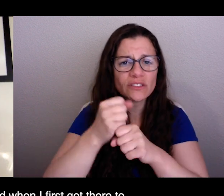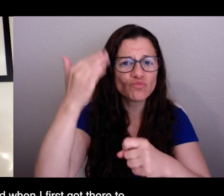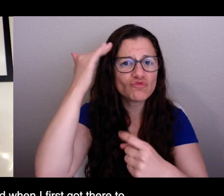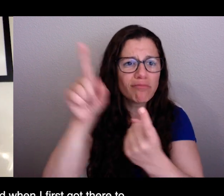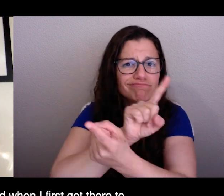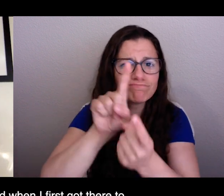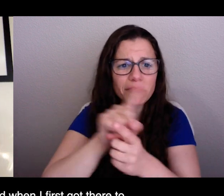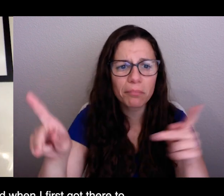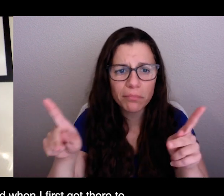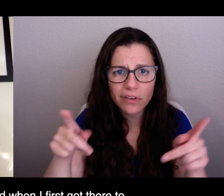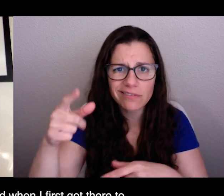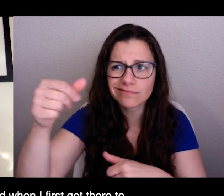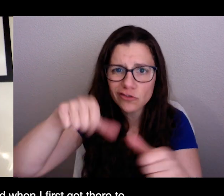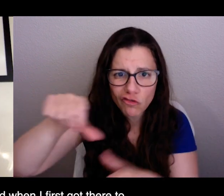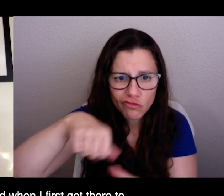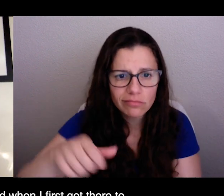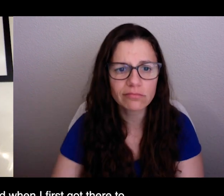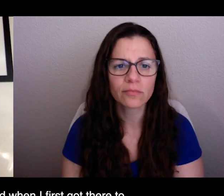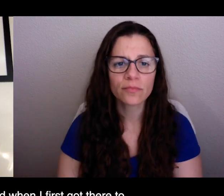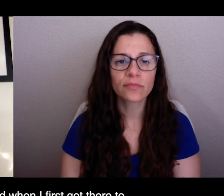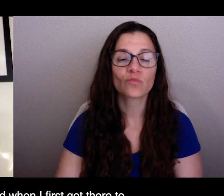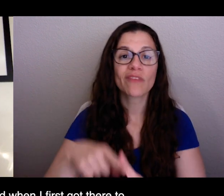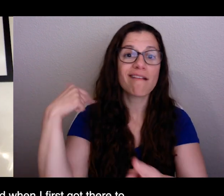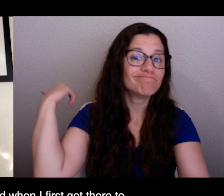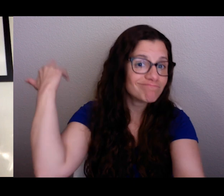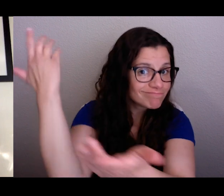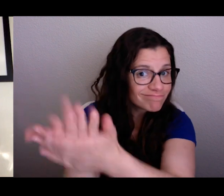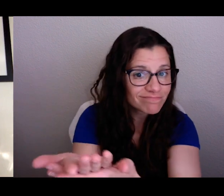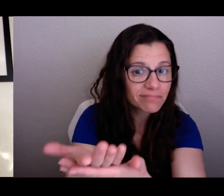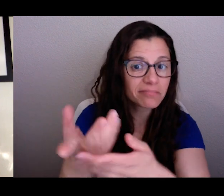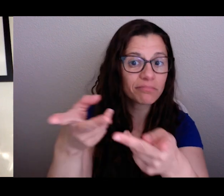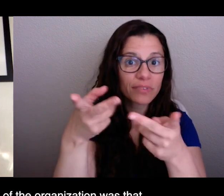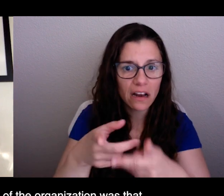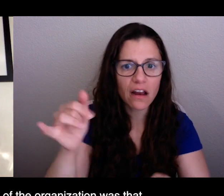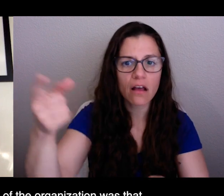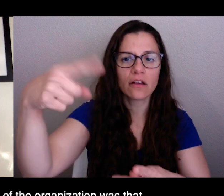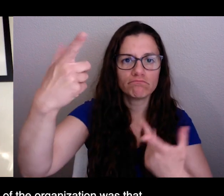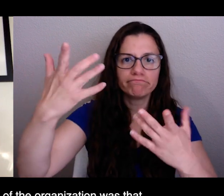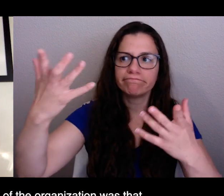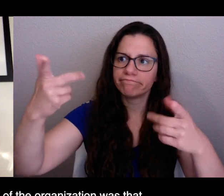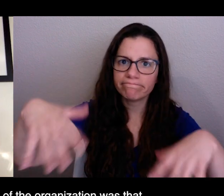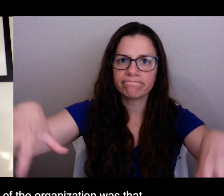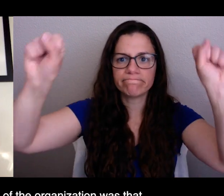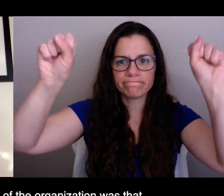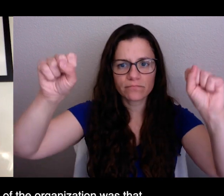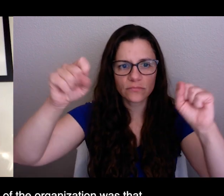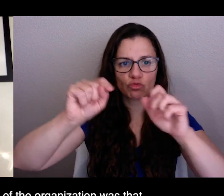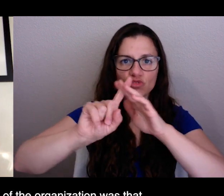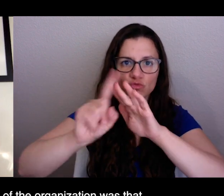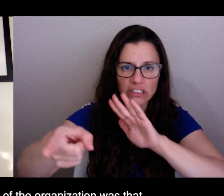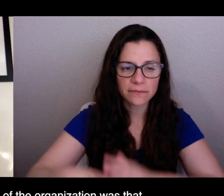other. And when I first got there to the place where they were holding the retreat, my first impression of the